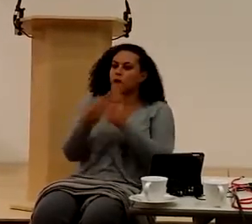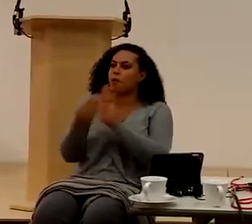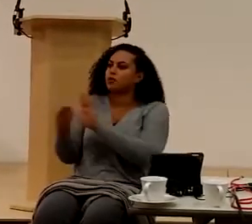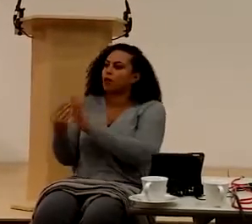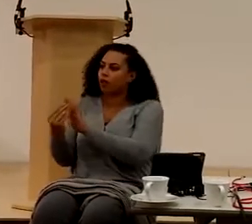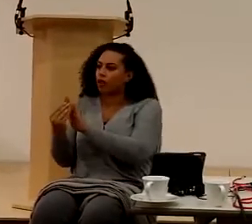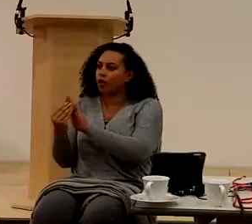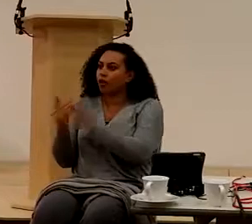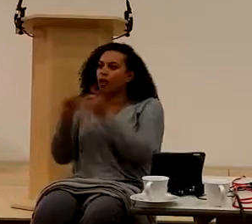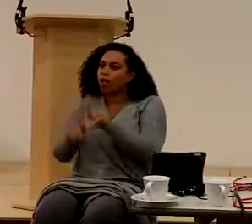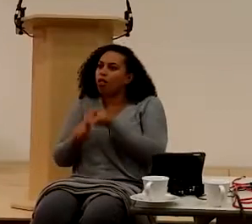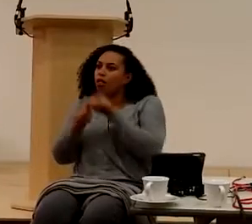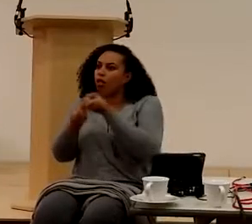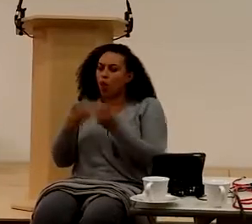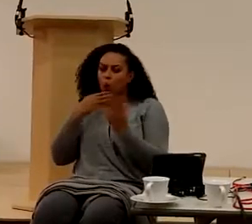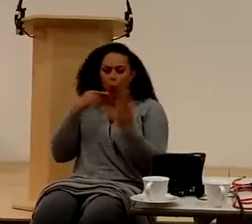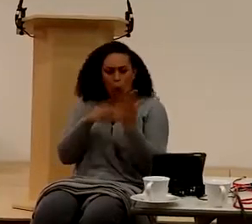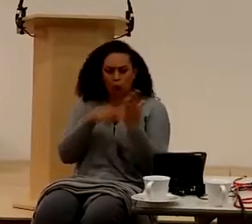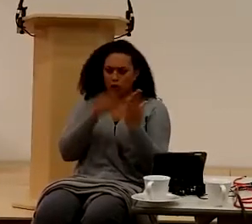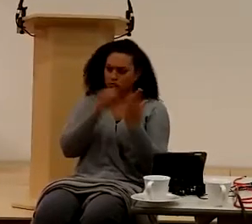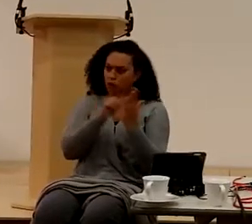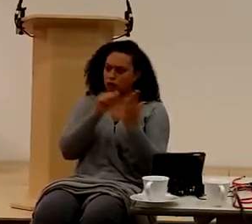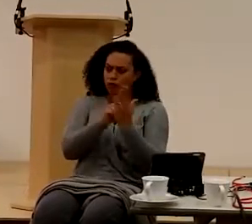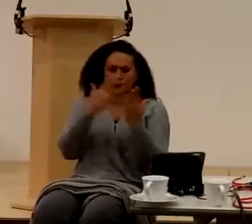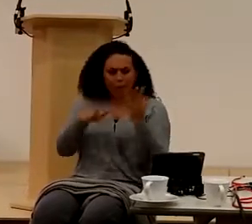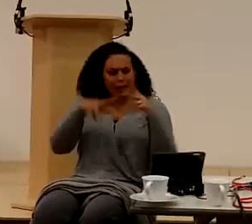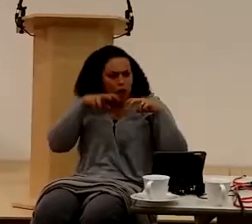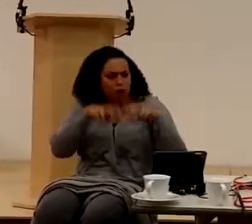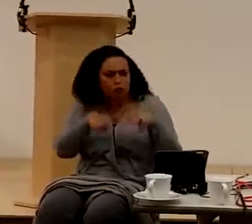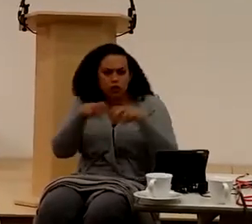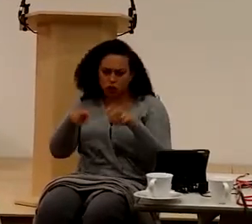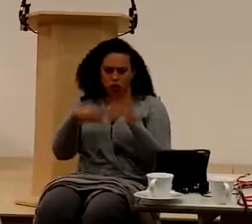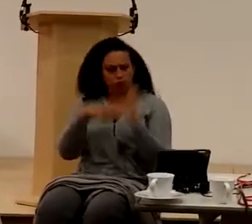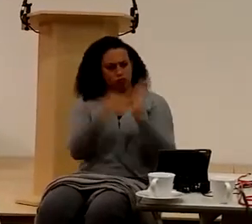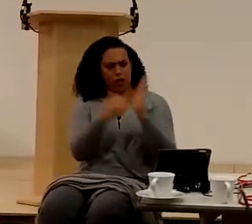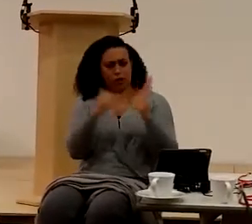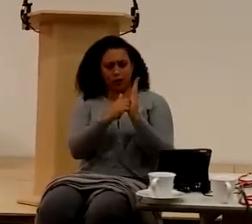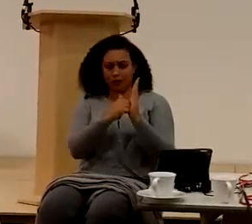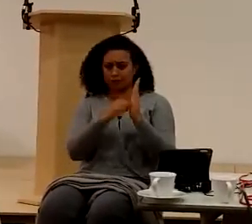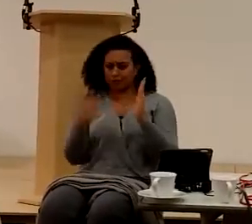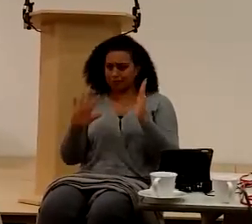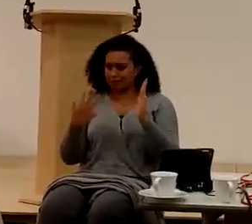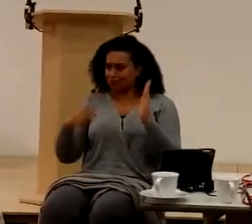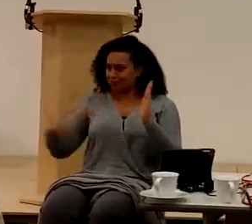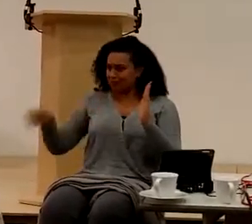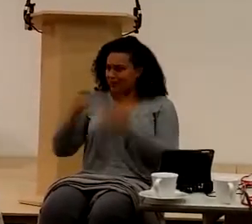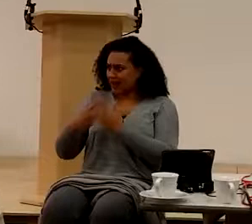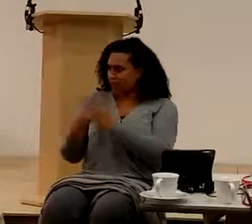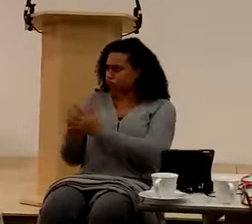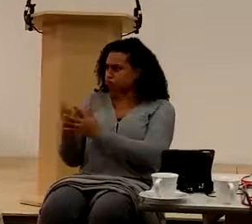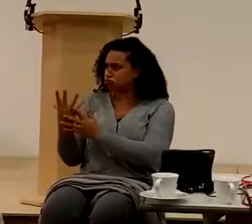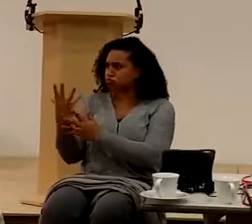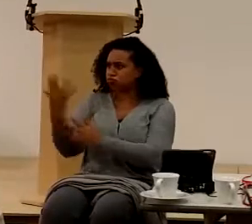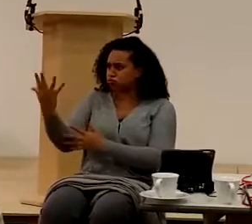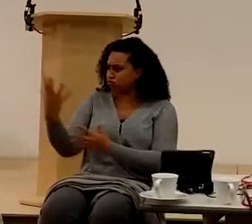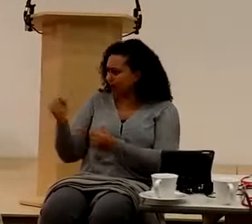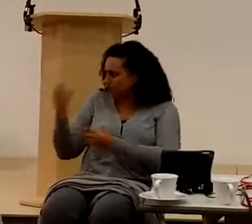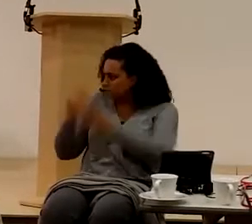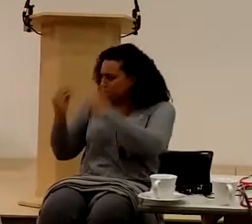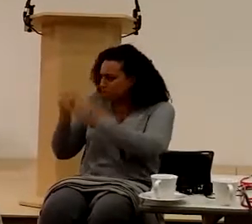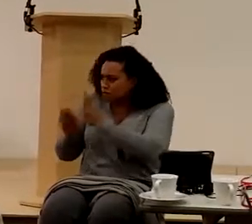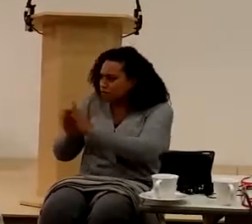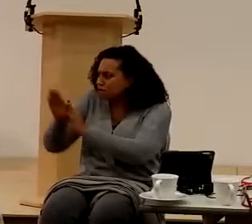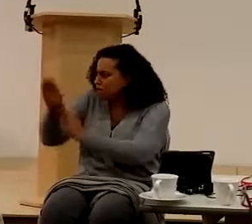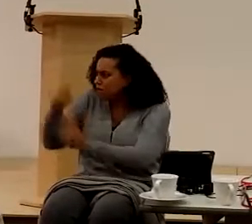very simple model of disability. I put it to you today that